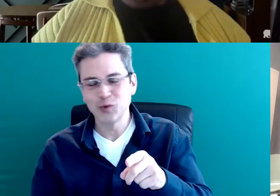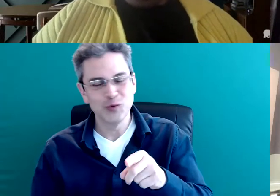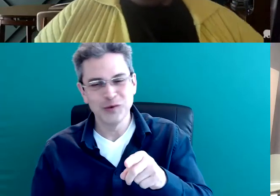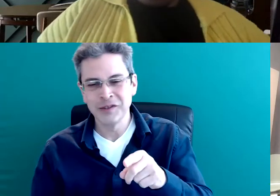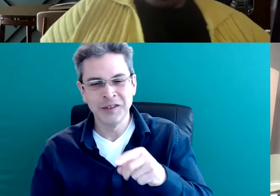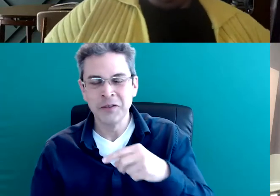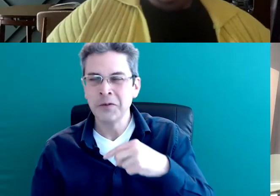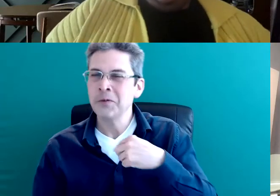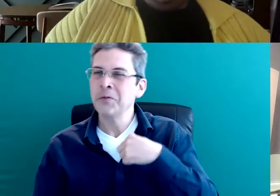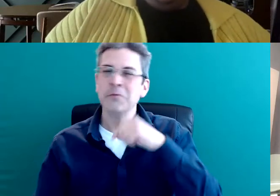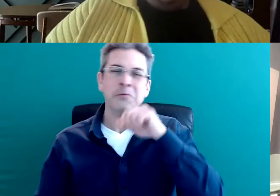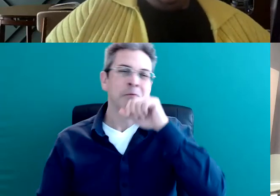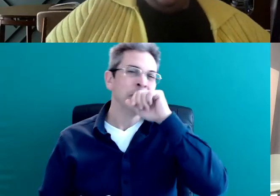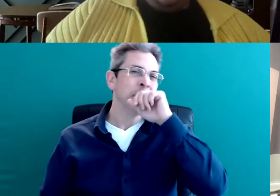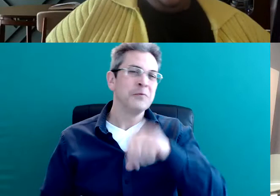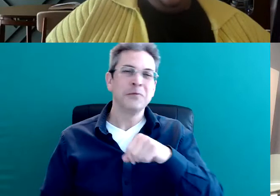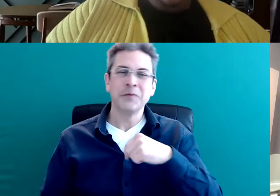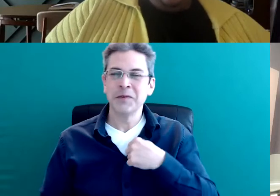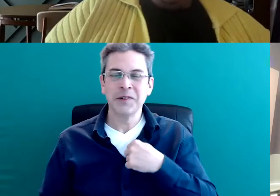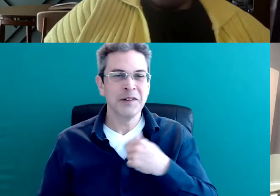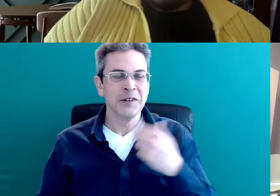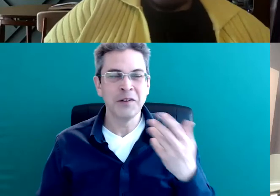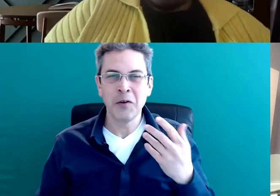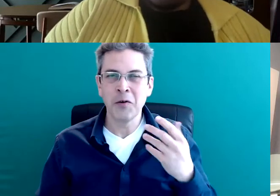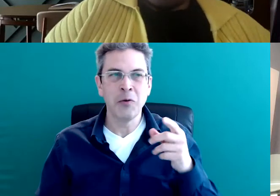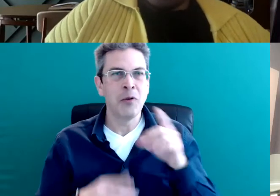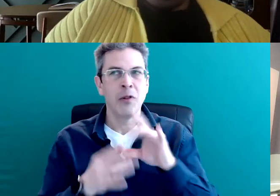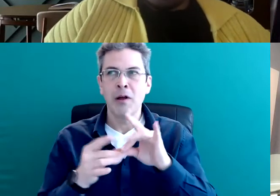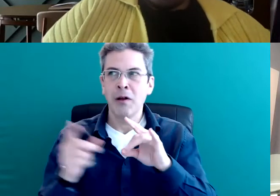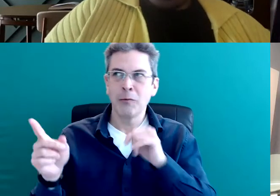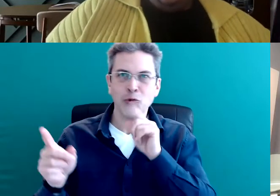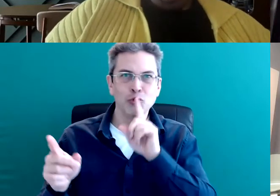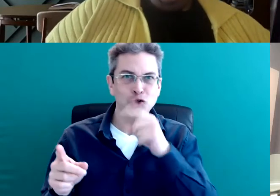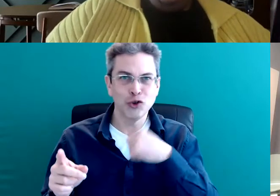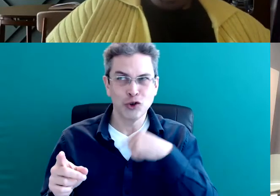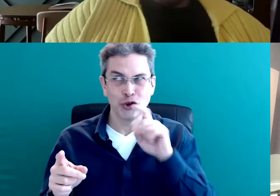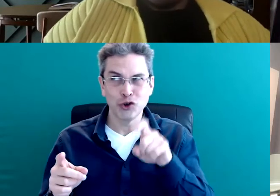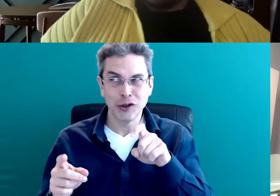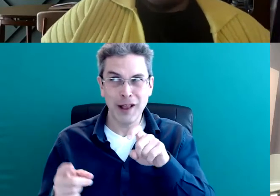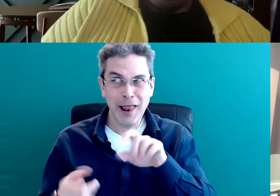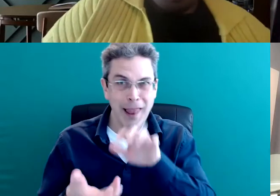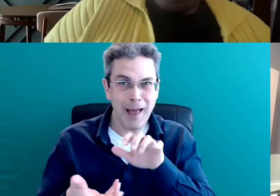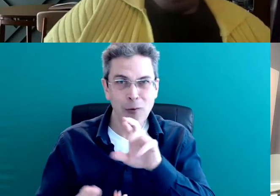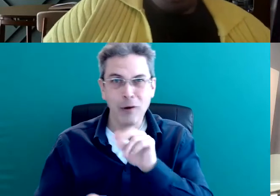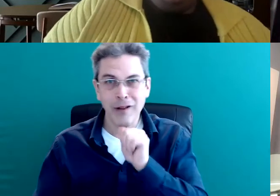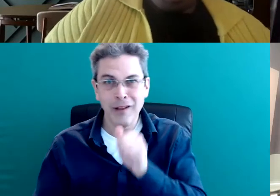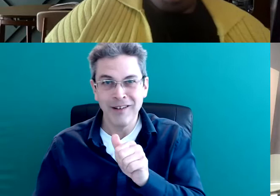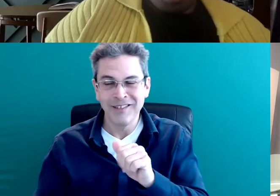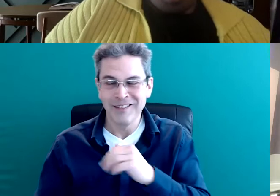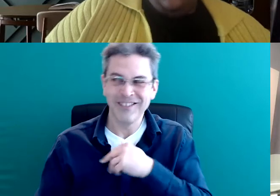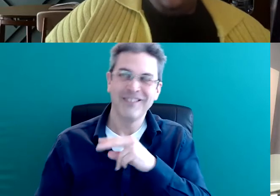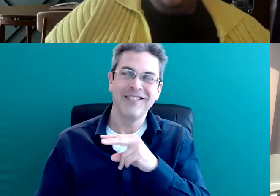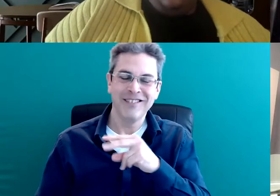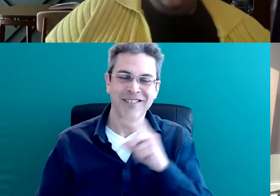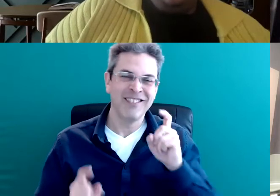somebody responds to me and goes, I don't know whether to laugh. And I'm like, I know. And it really kind of takes